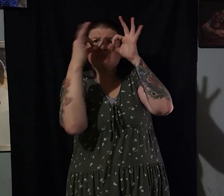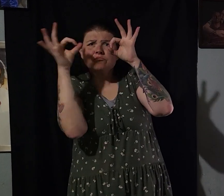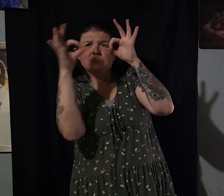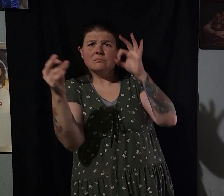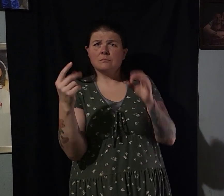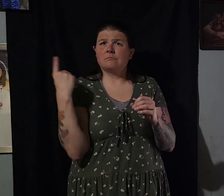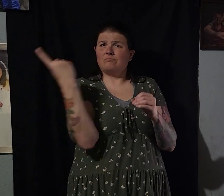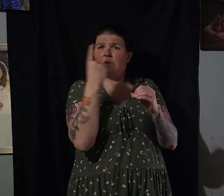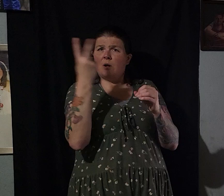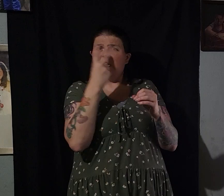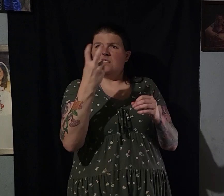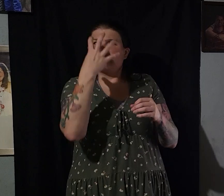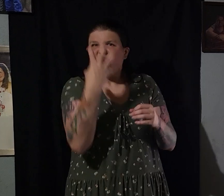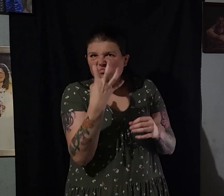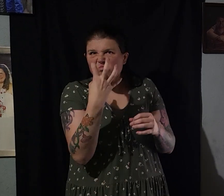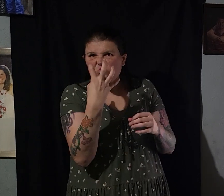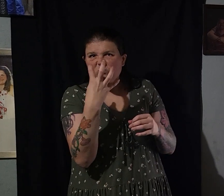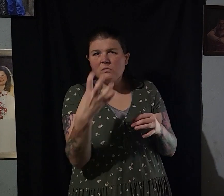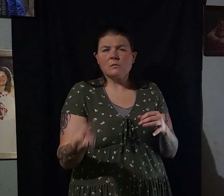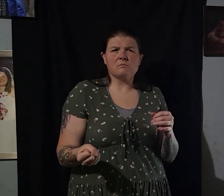look grumpy.